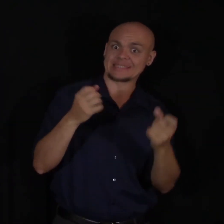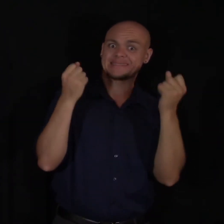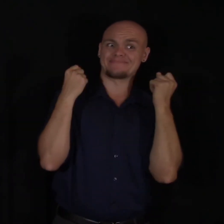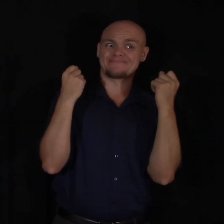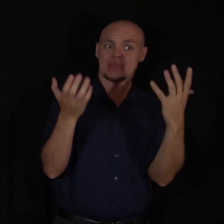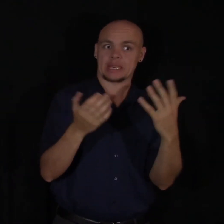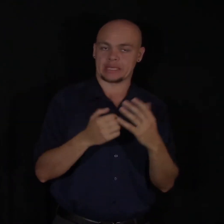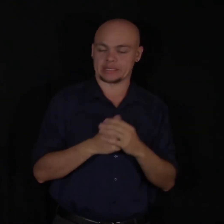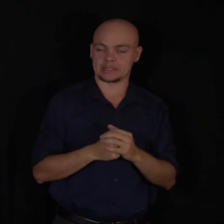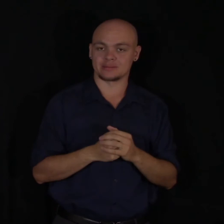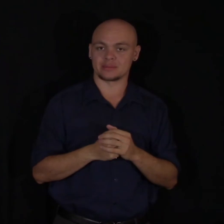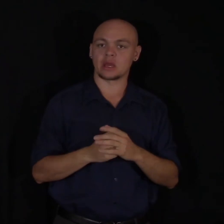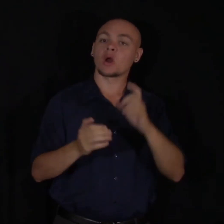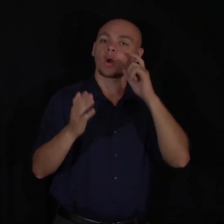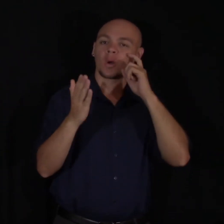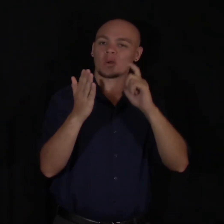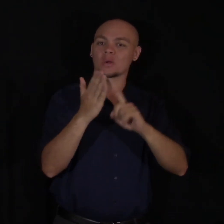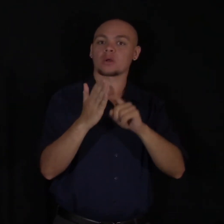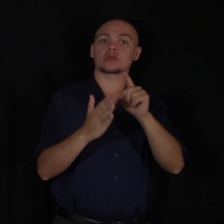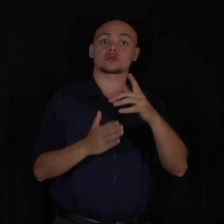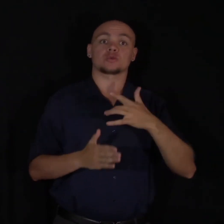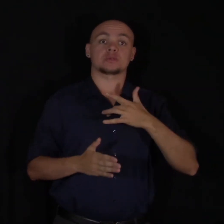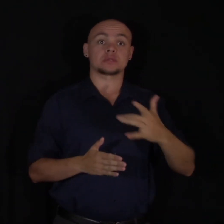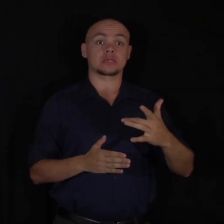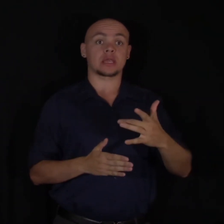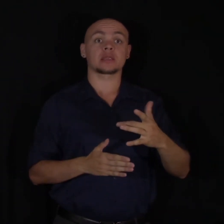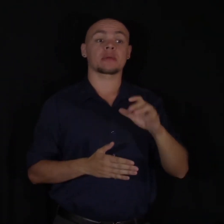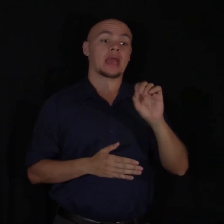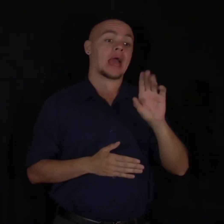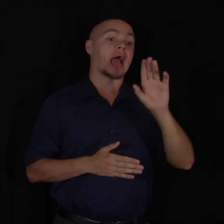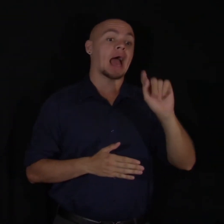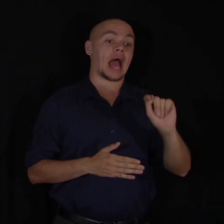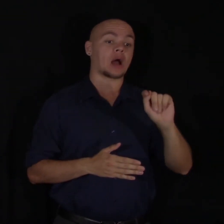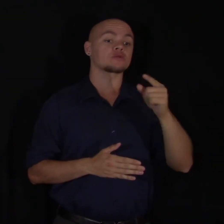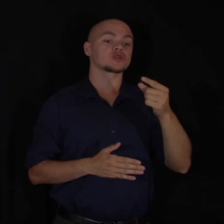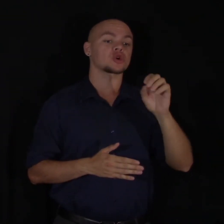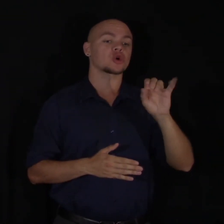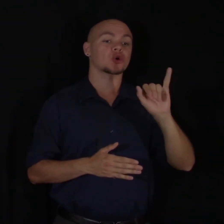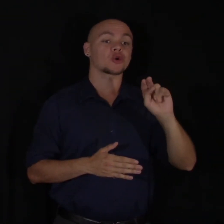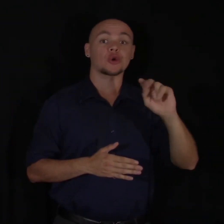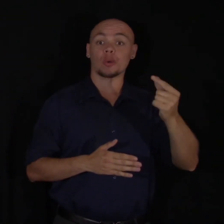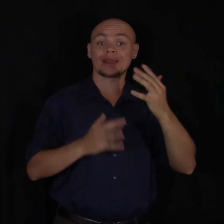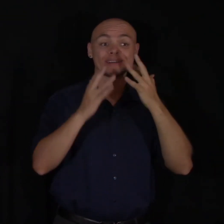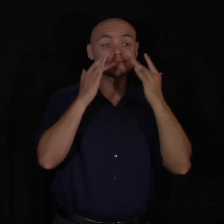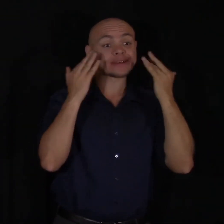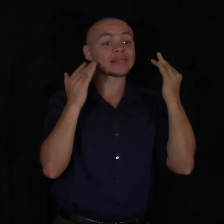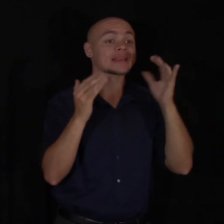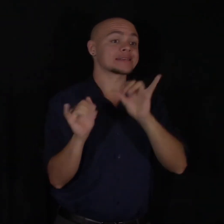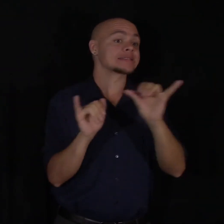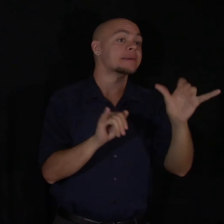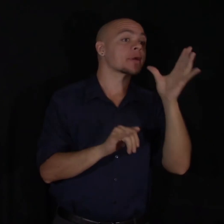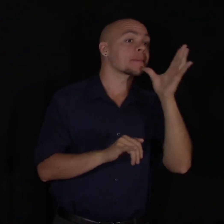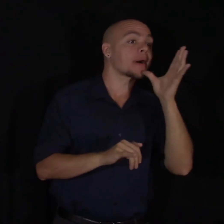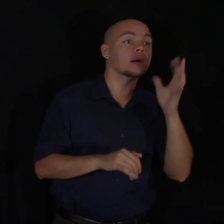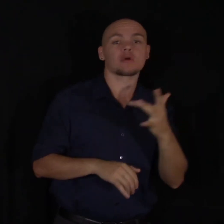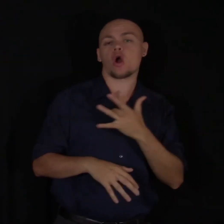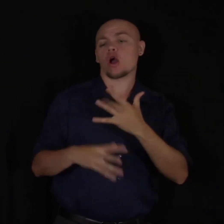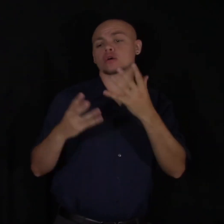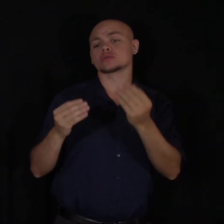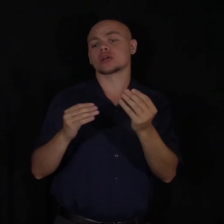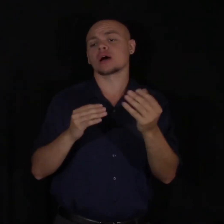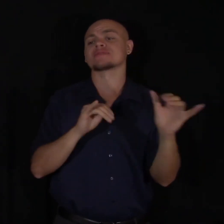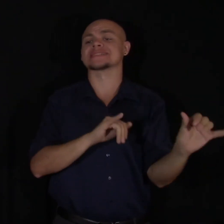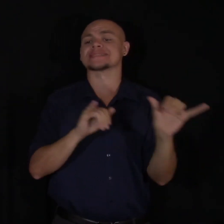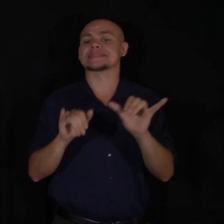So you could notice how you're very outgoing like your mom, or very soft-hearted like your dad. But even with all